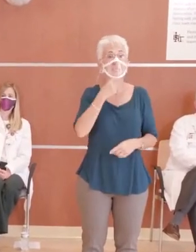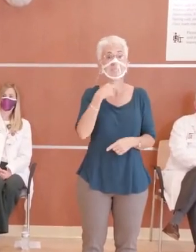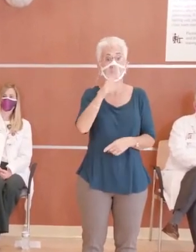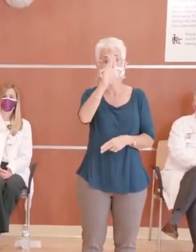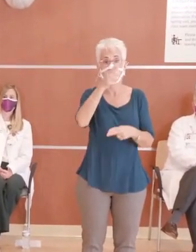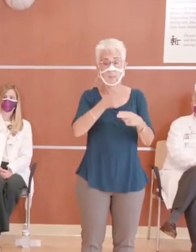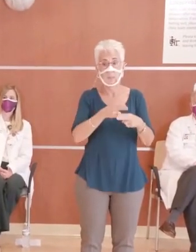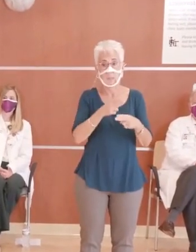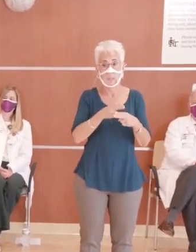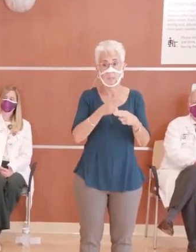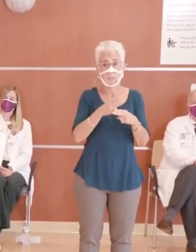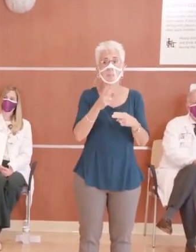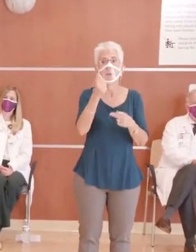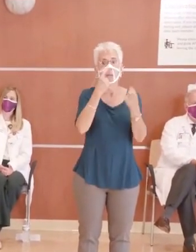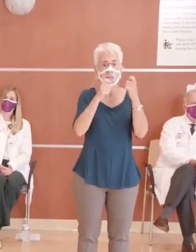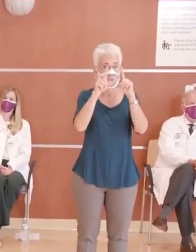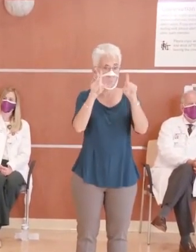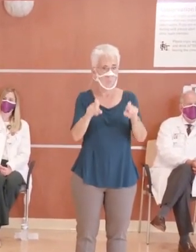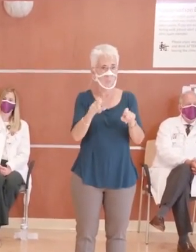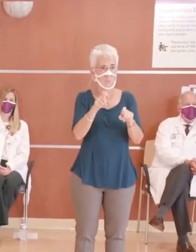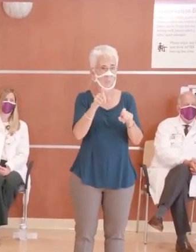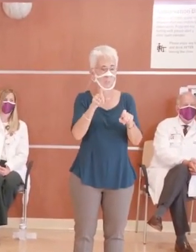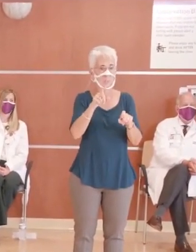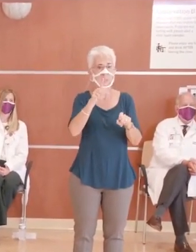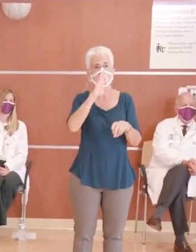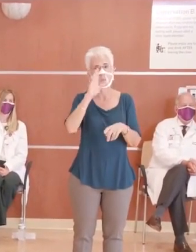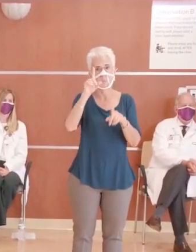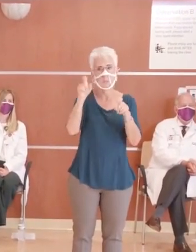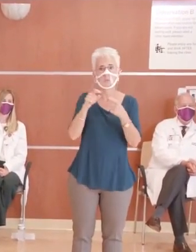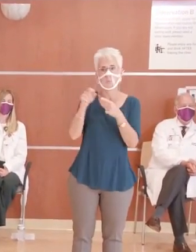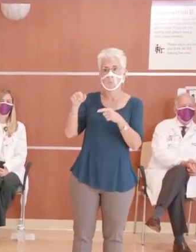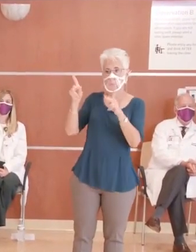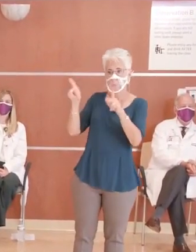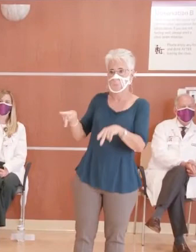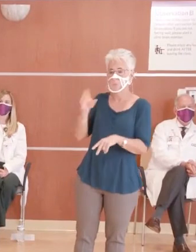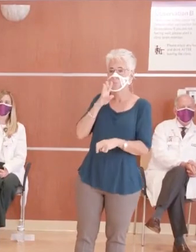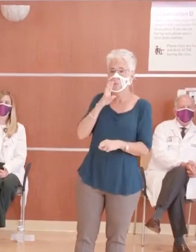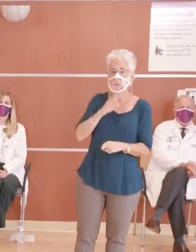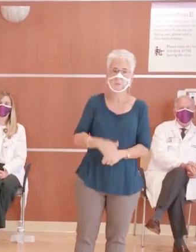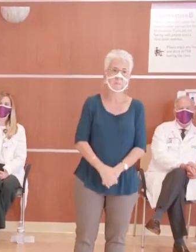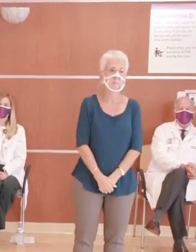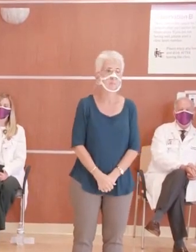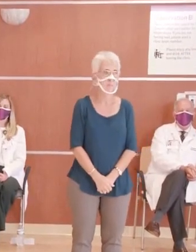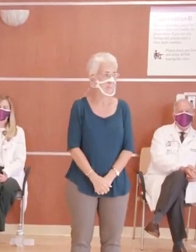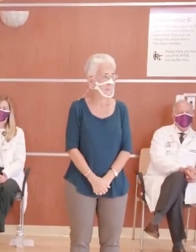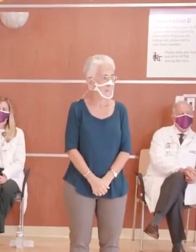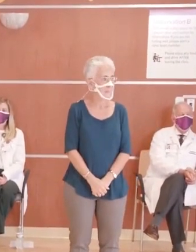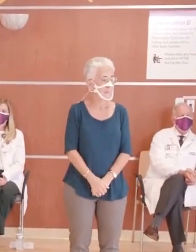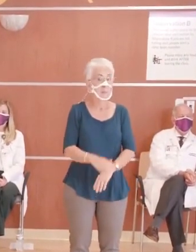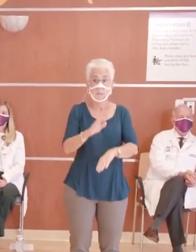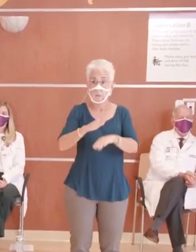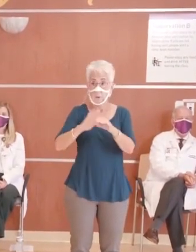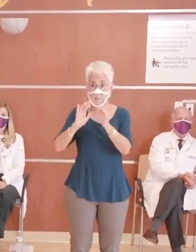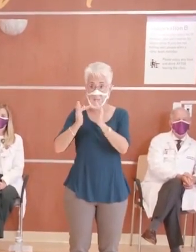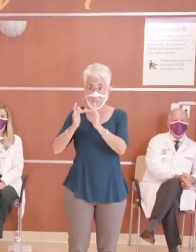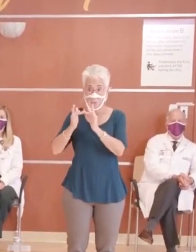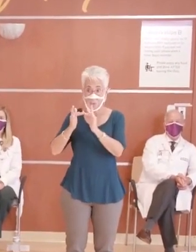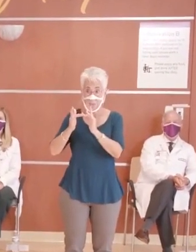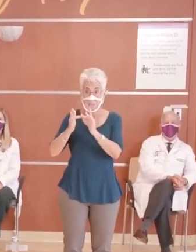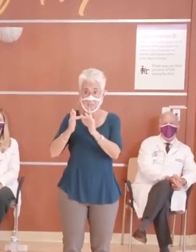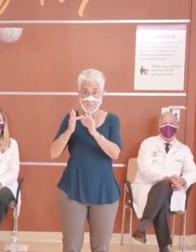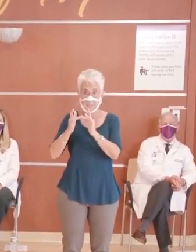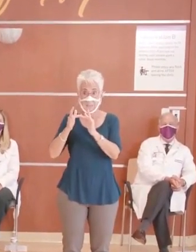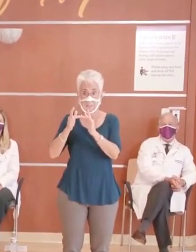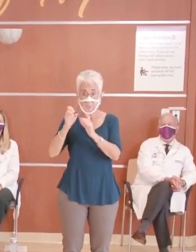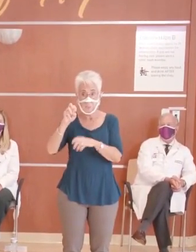and outlet before asking a question and direct your question to one of the speakers. For participants online, you will have to use